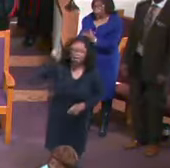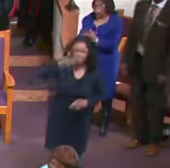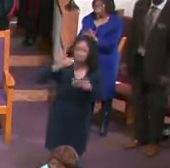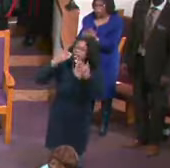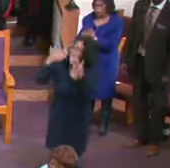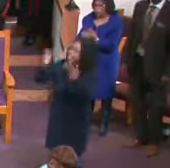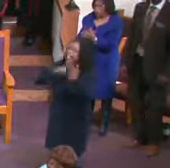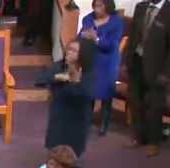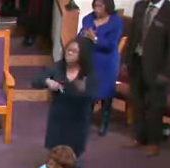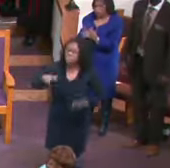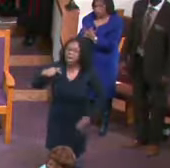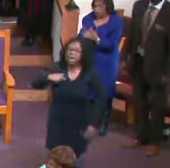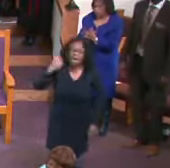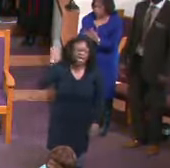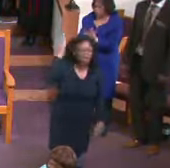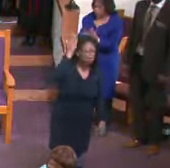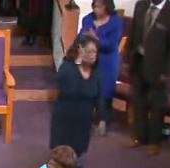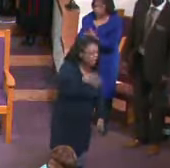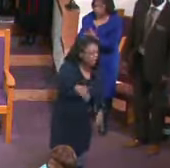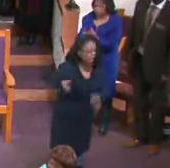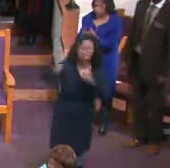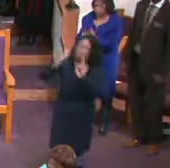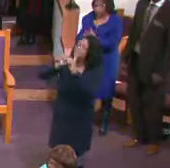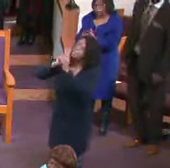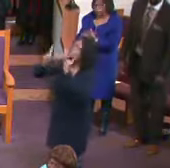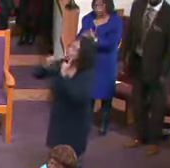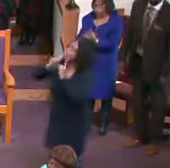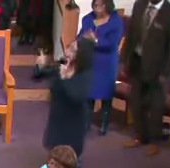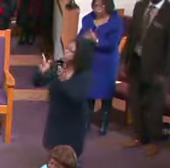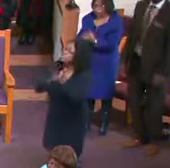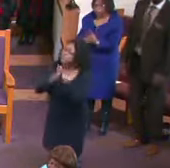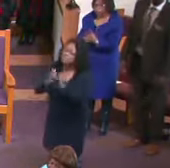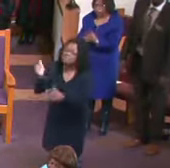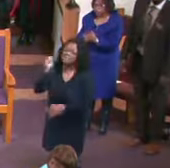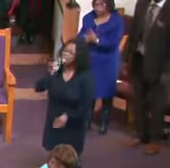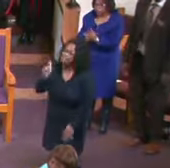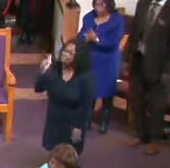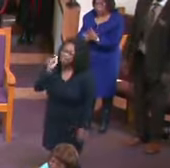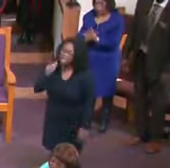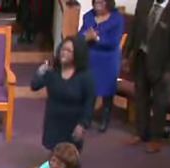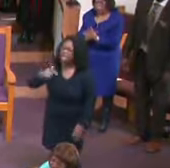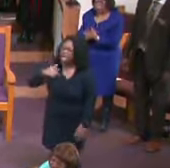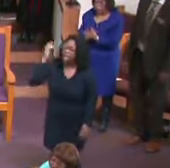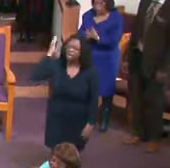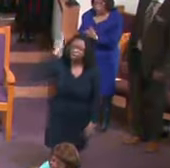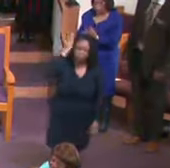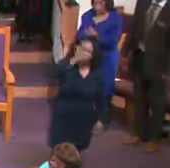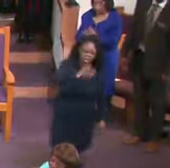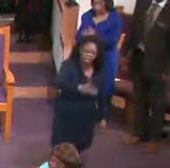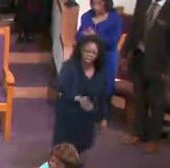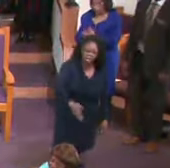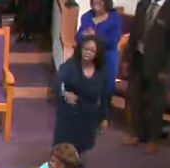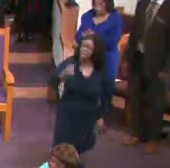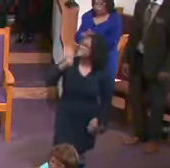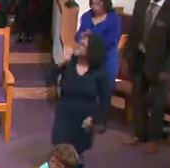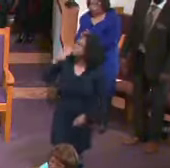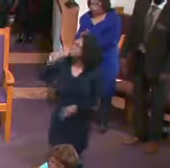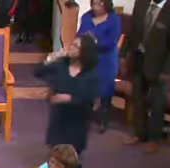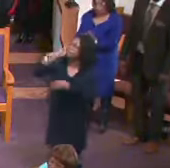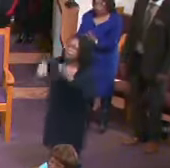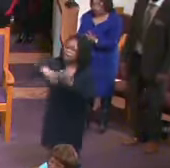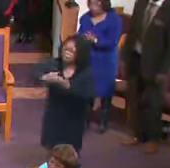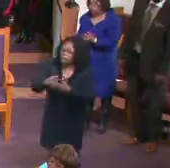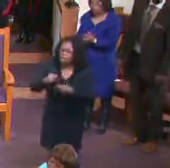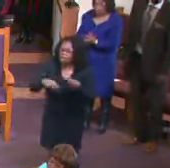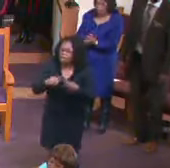I will talk to Jesus every day. I will tell him all about